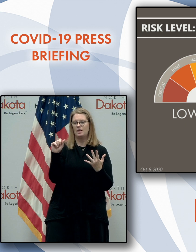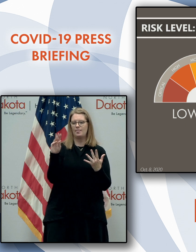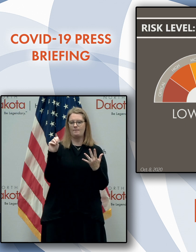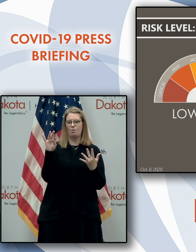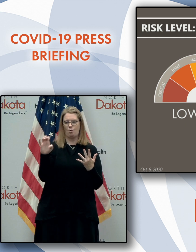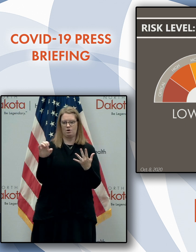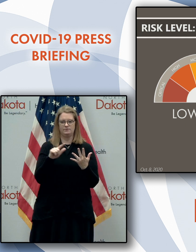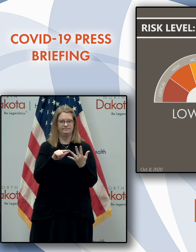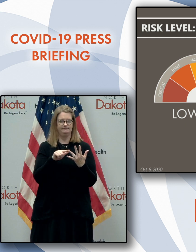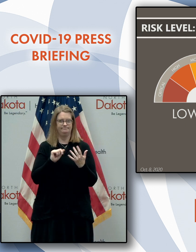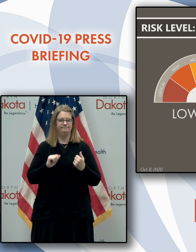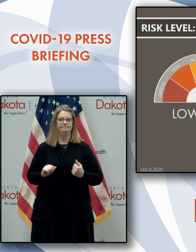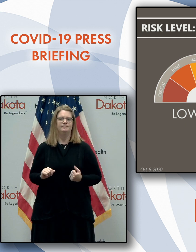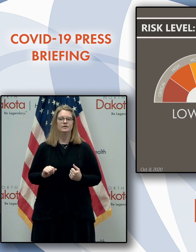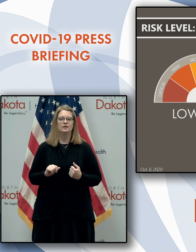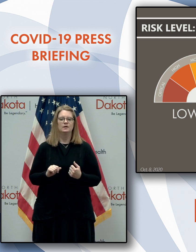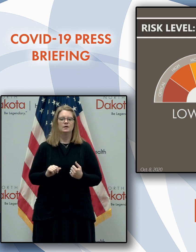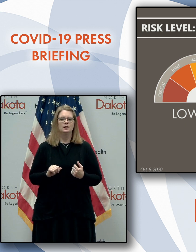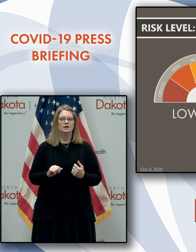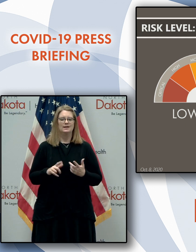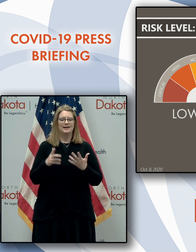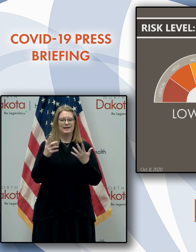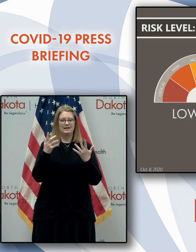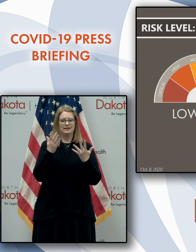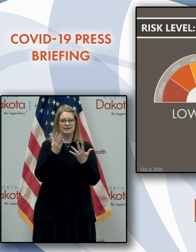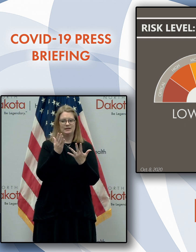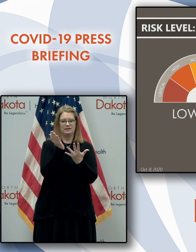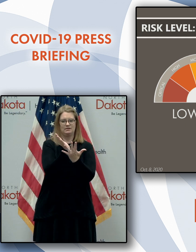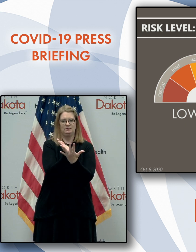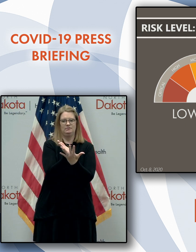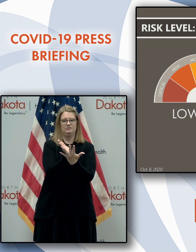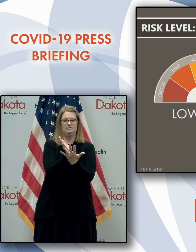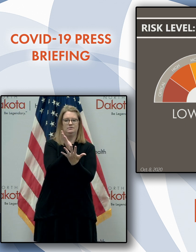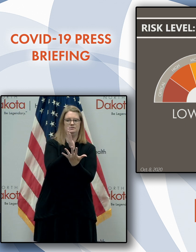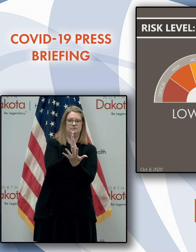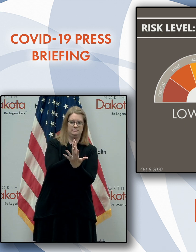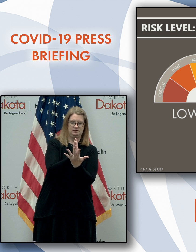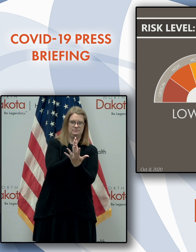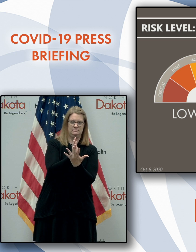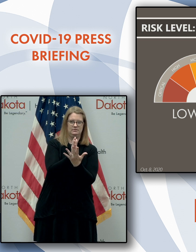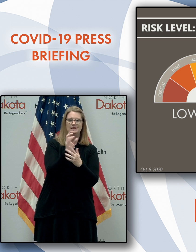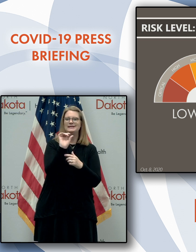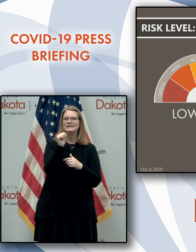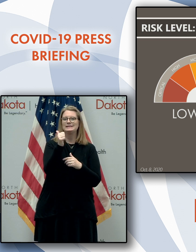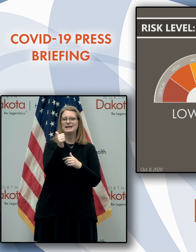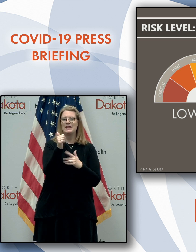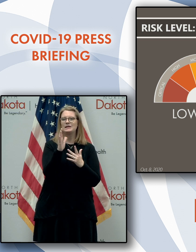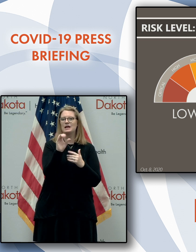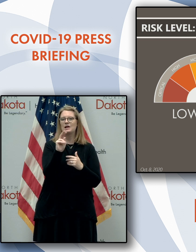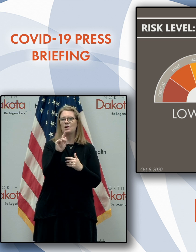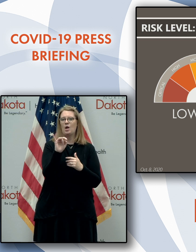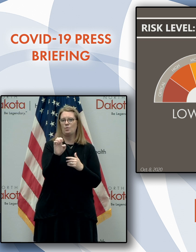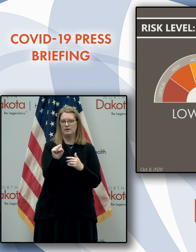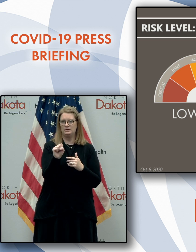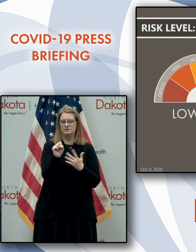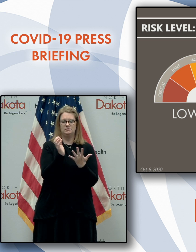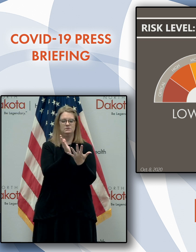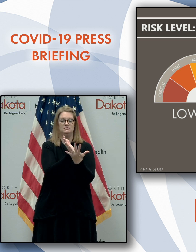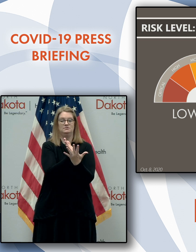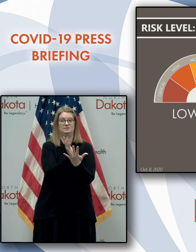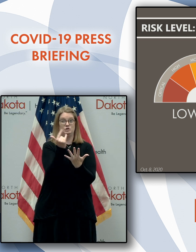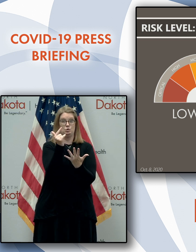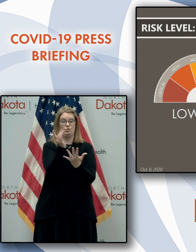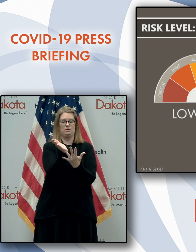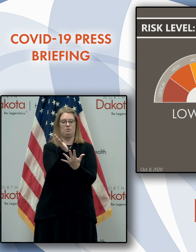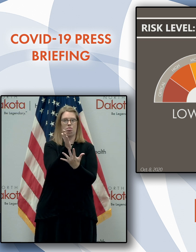Lemoore. And next, we've got 10 counties that are moving